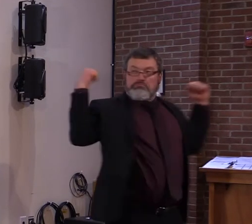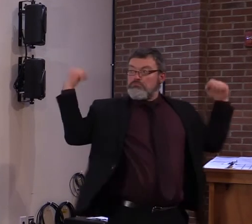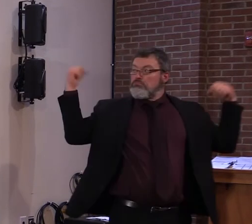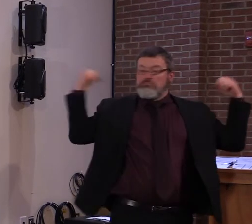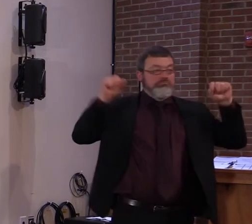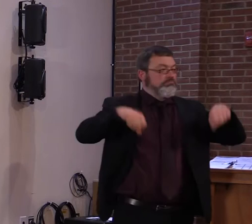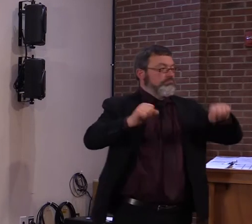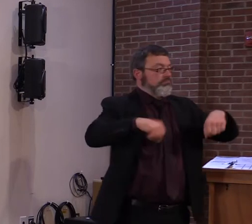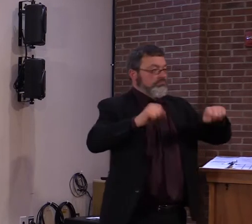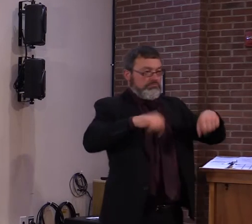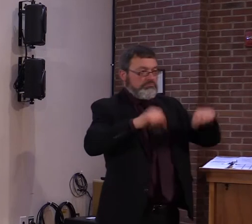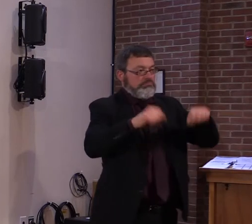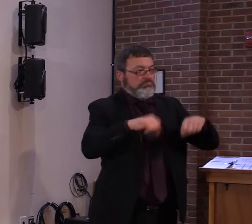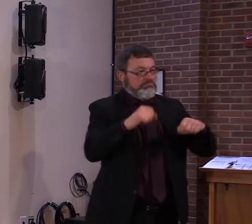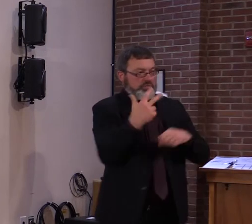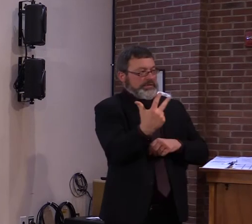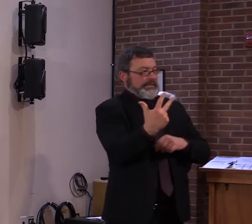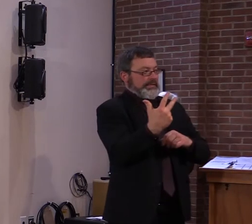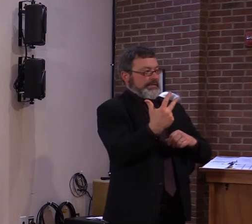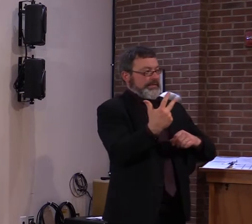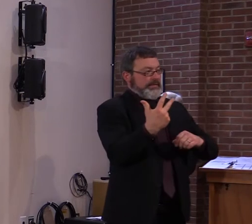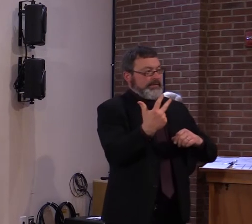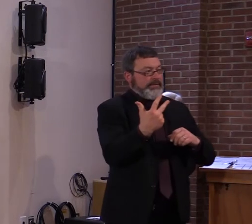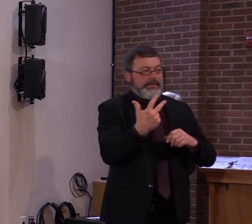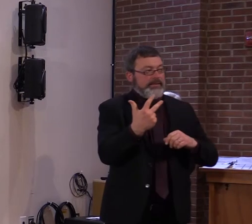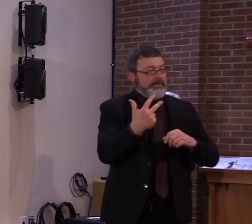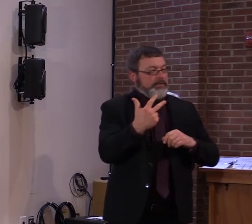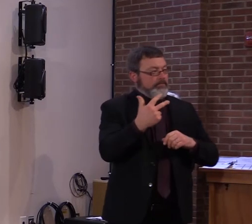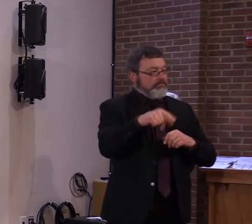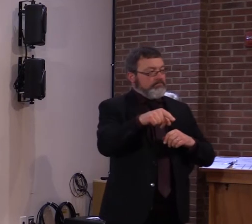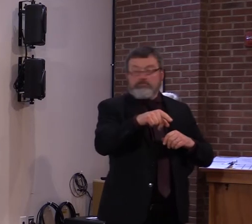Okay. And the facility has put out a release to that.